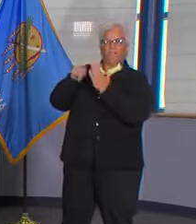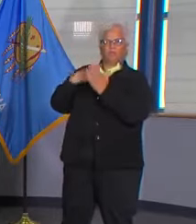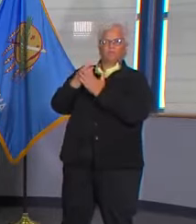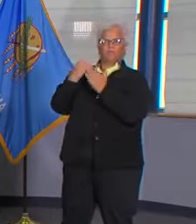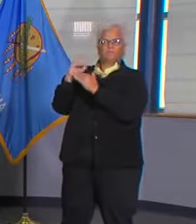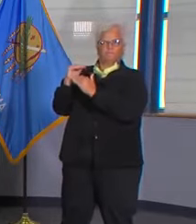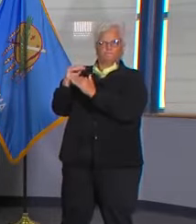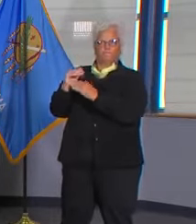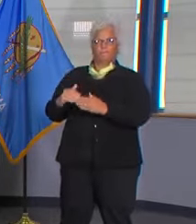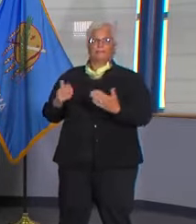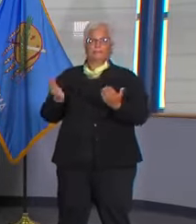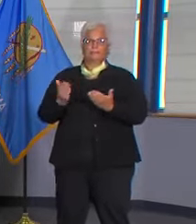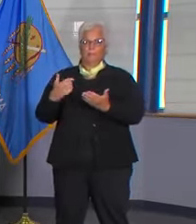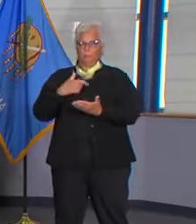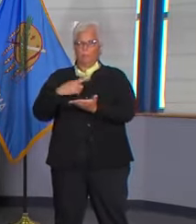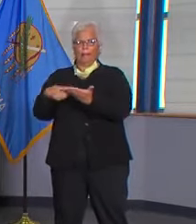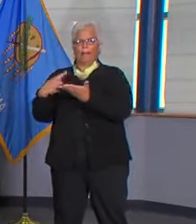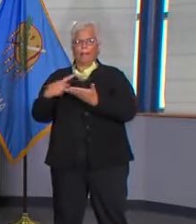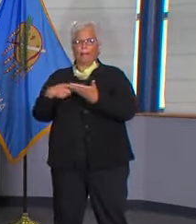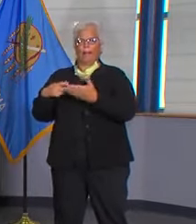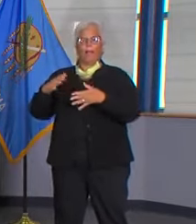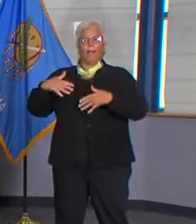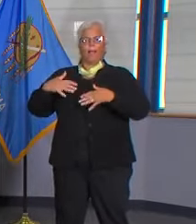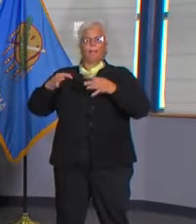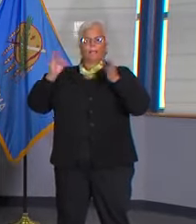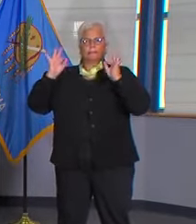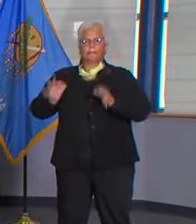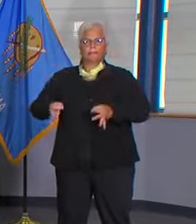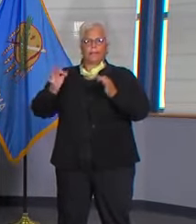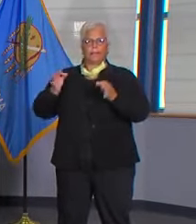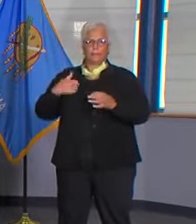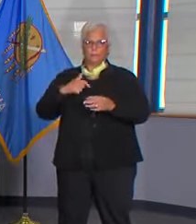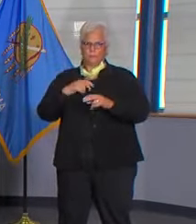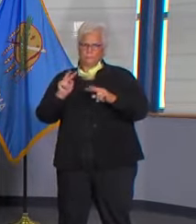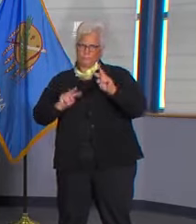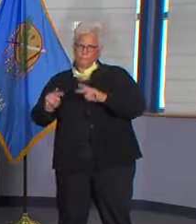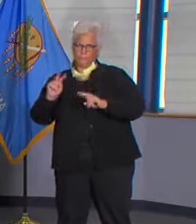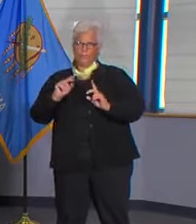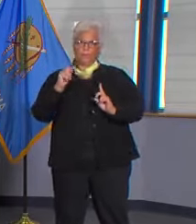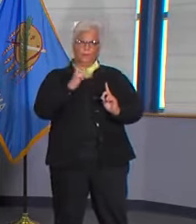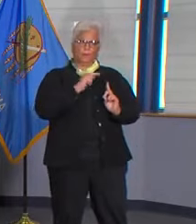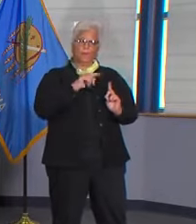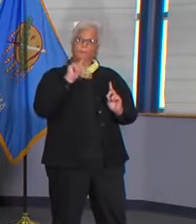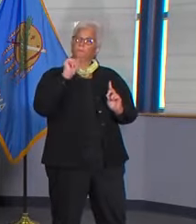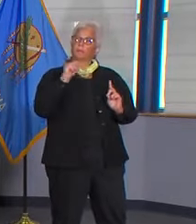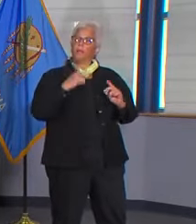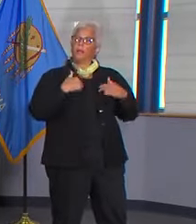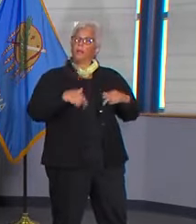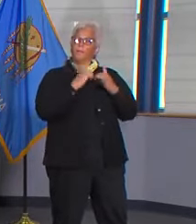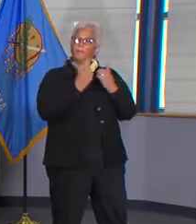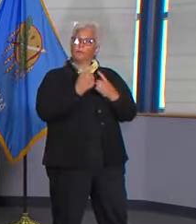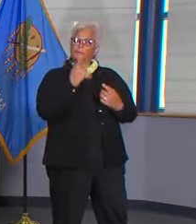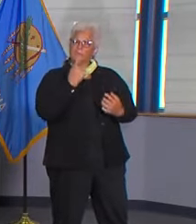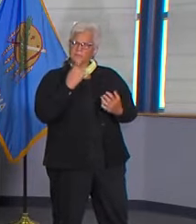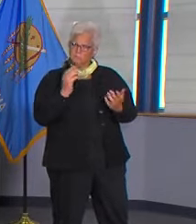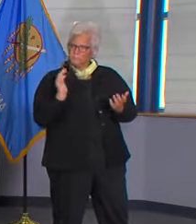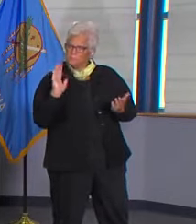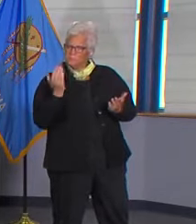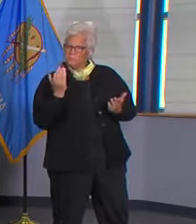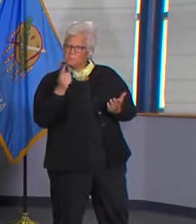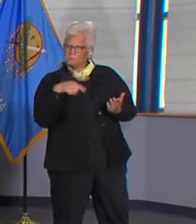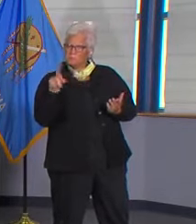the recommendation from the health department has been that you don't want to be putting in restrictions on businesses